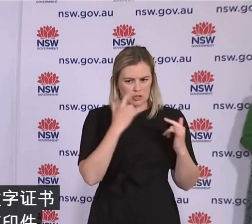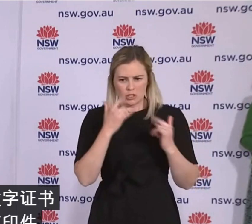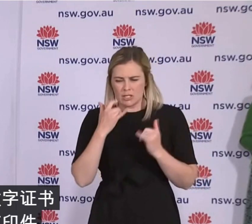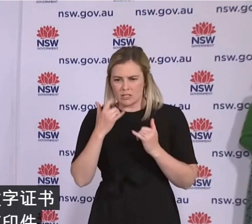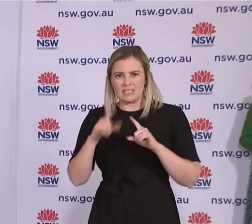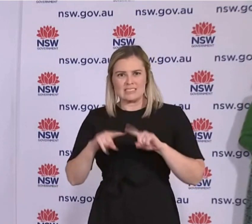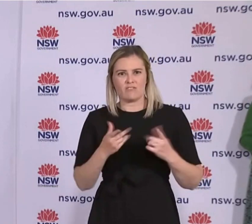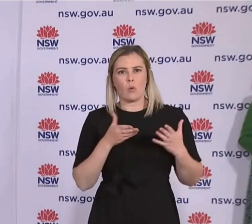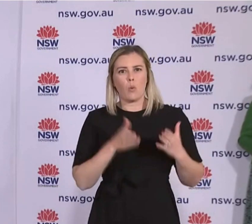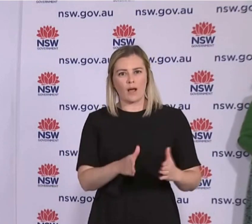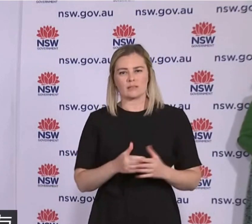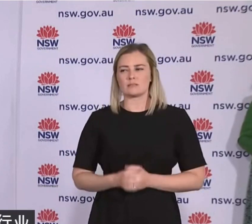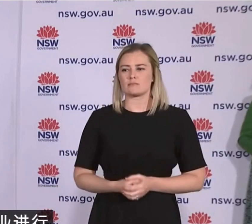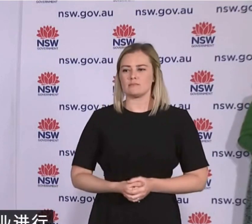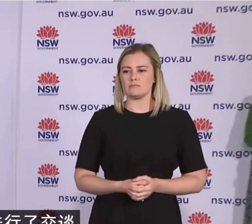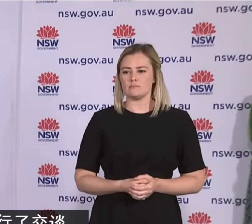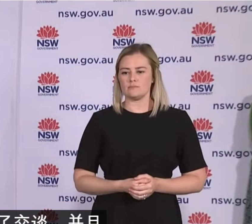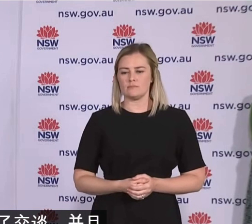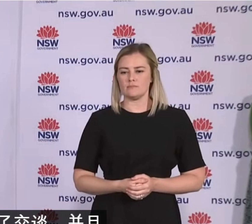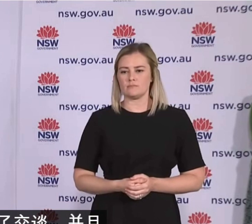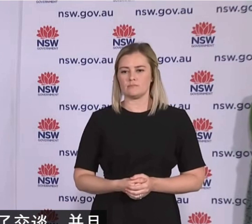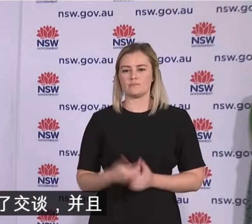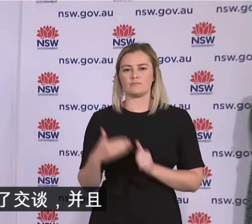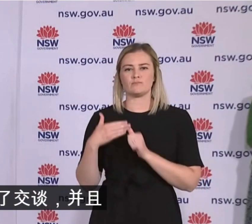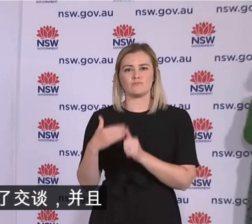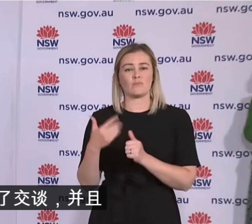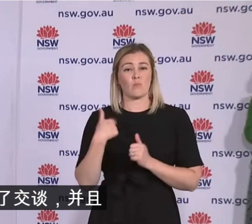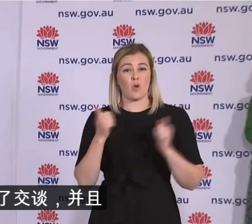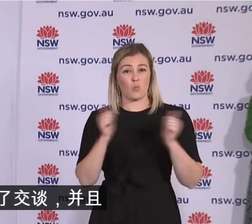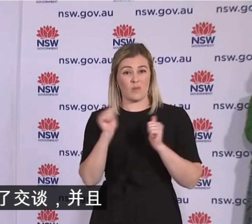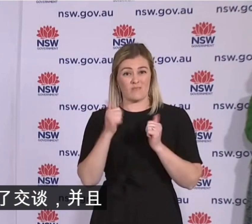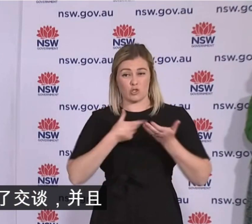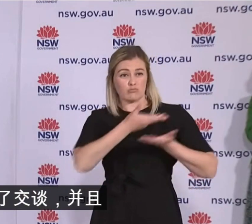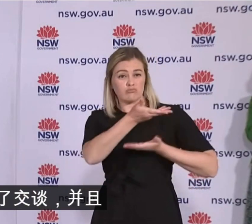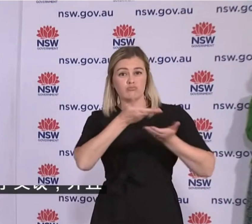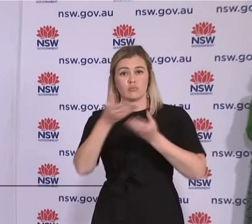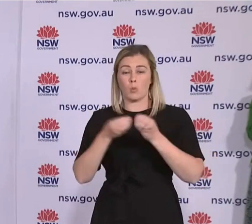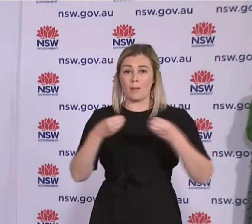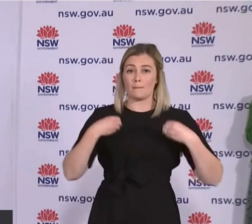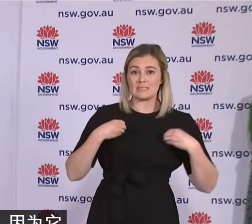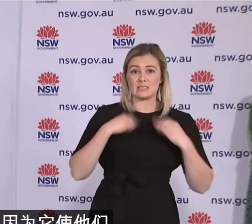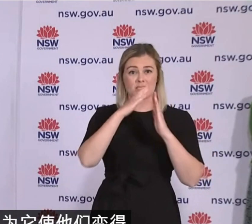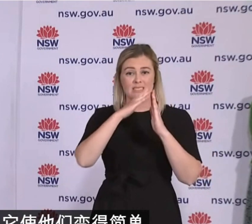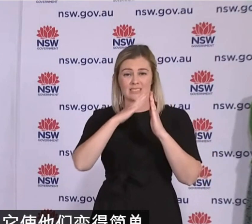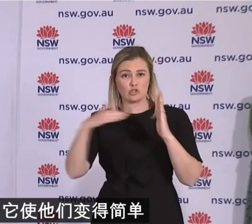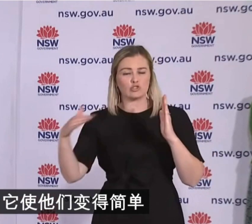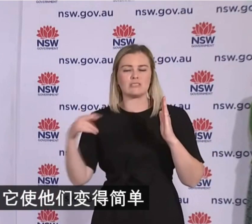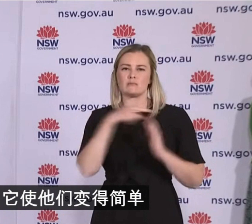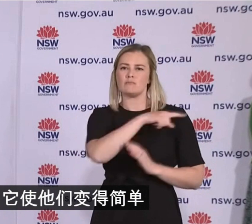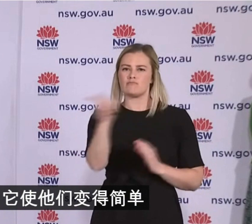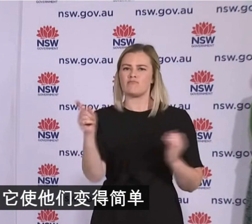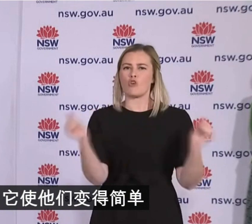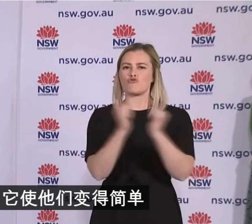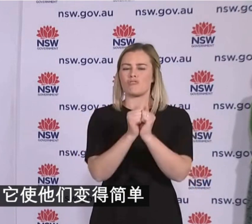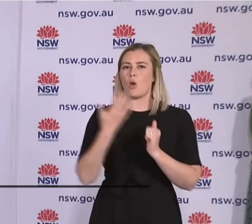business about how they're going to check that? Oh, we've spoken to industry and overwhelmingly they want this in the service app because it makes it simple for them.